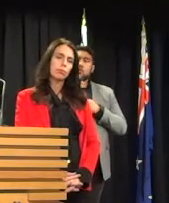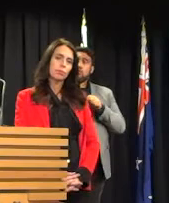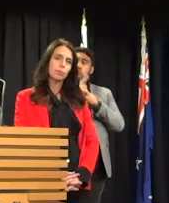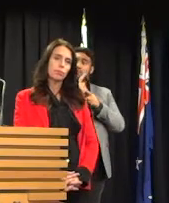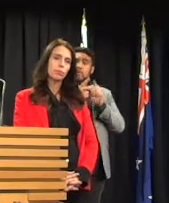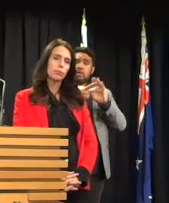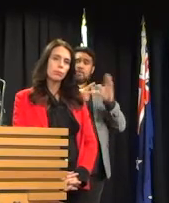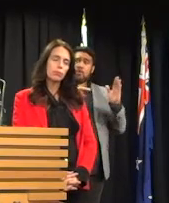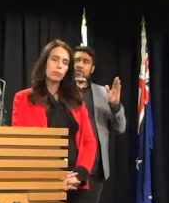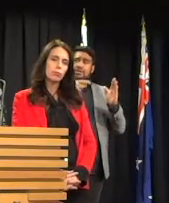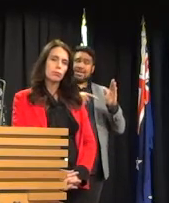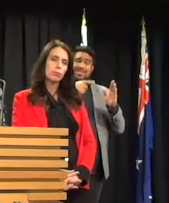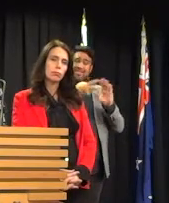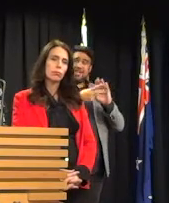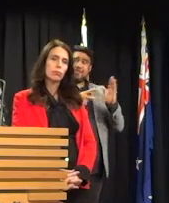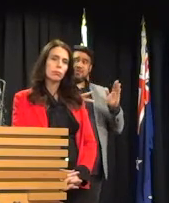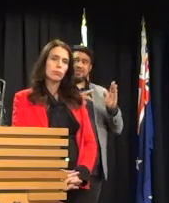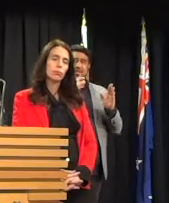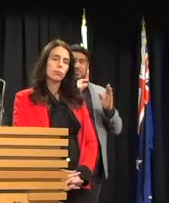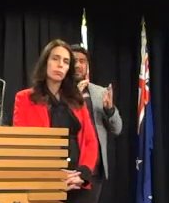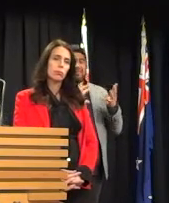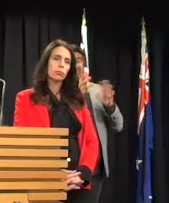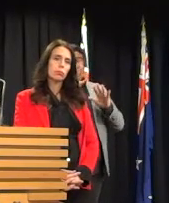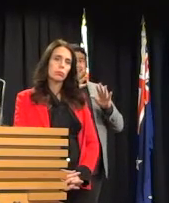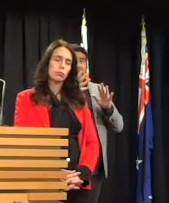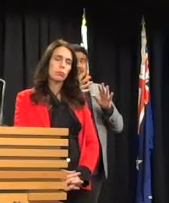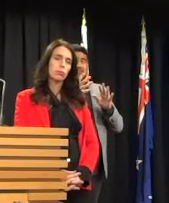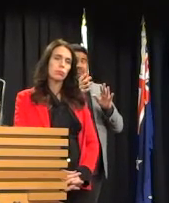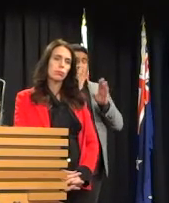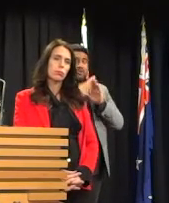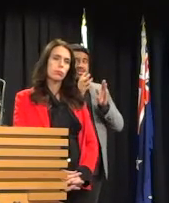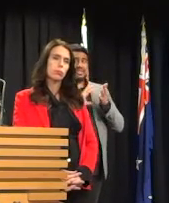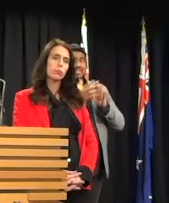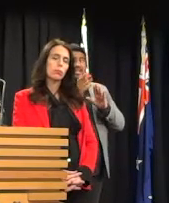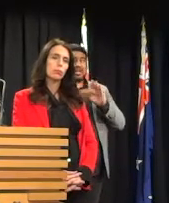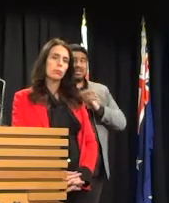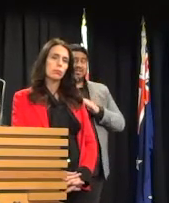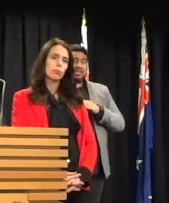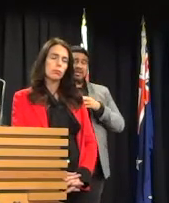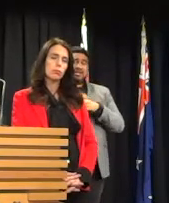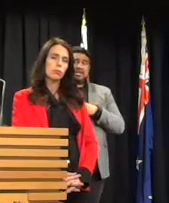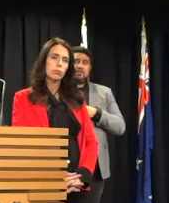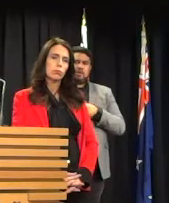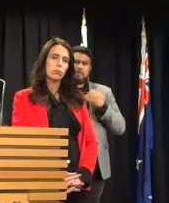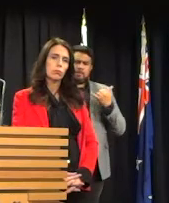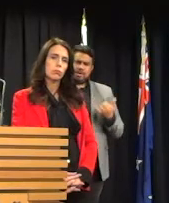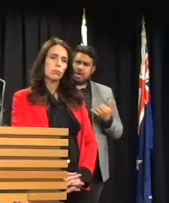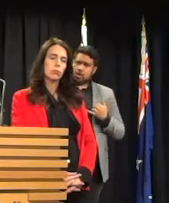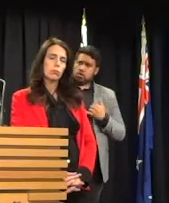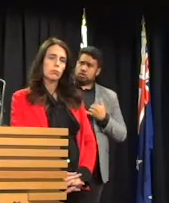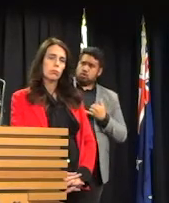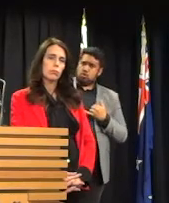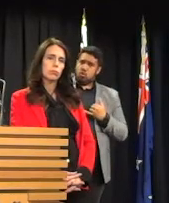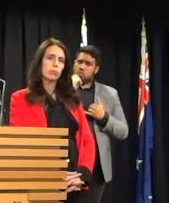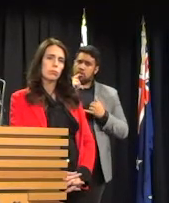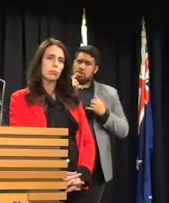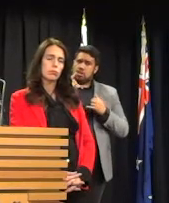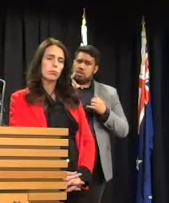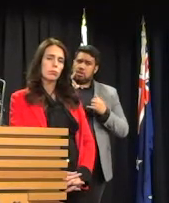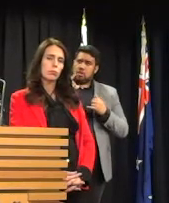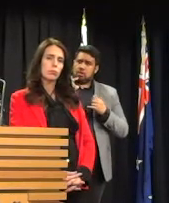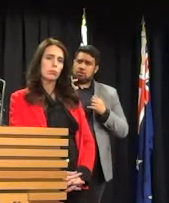policy that ended up being a bit of a privacy disaster under the last government, but is this an indication that you're not actually doing away with